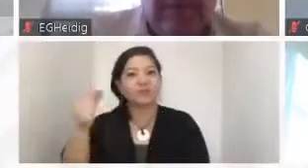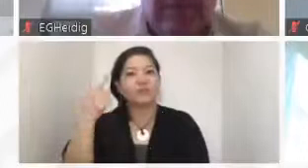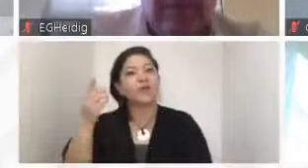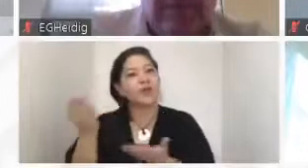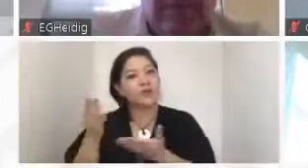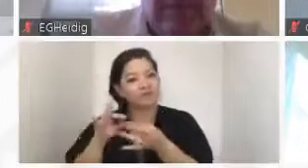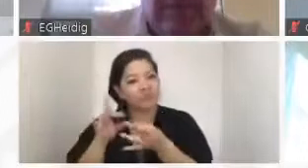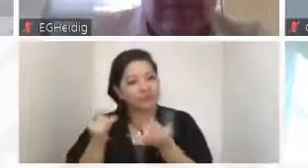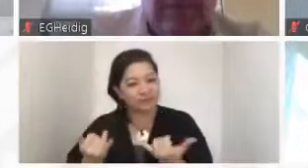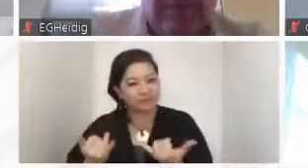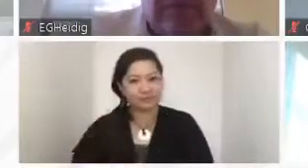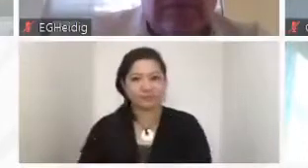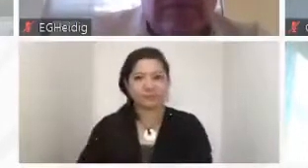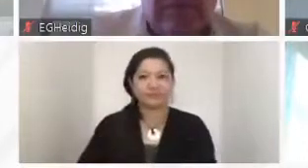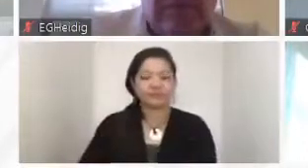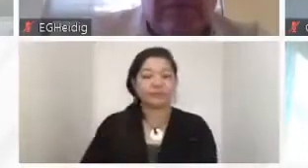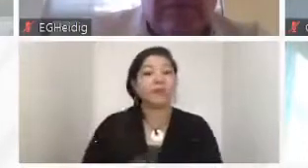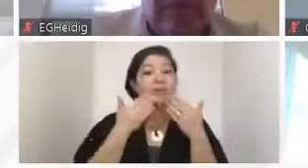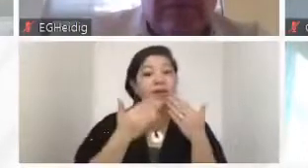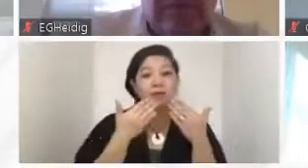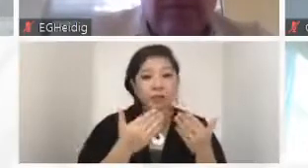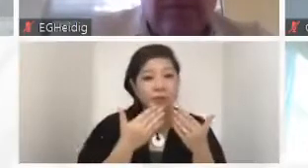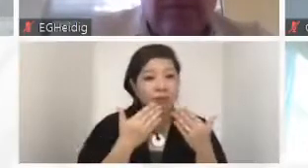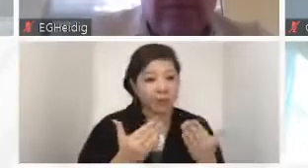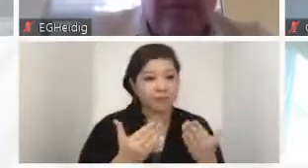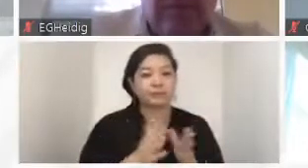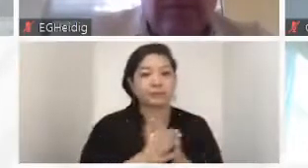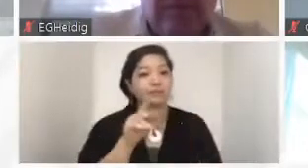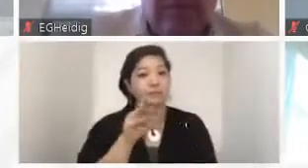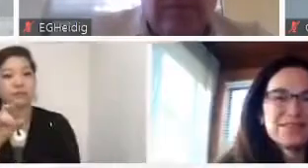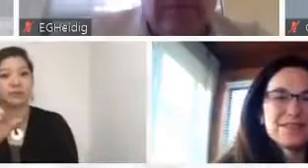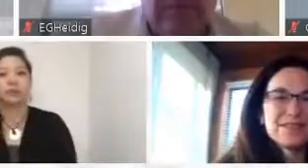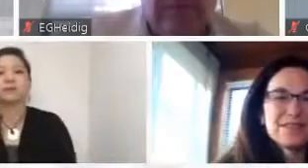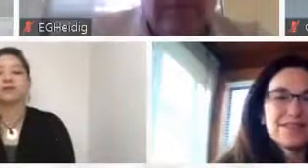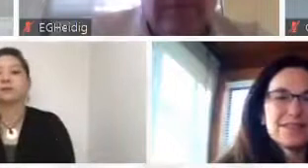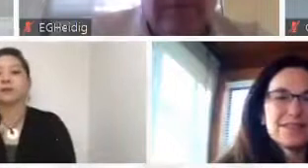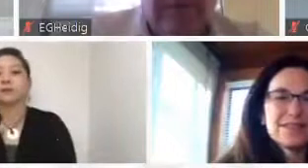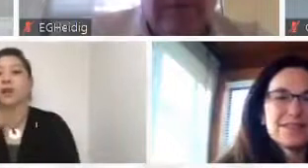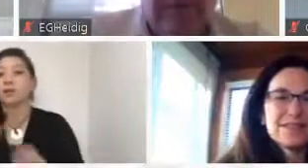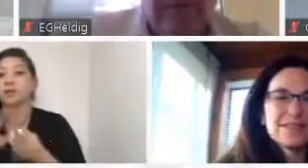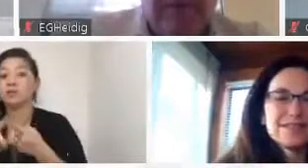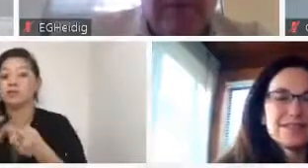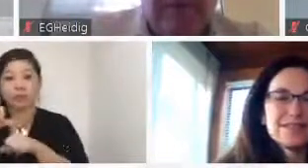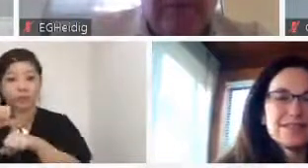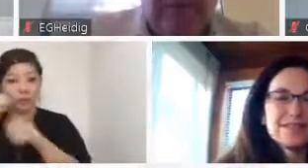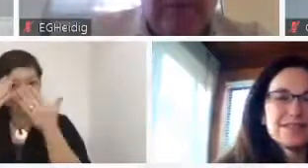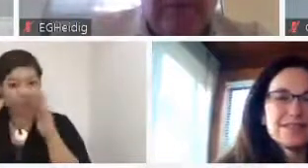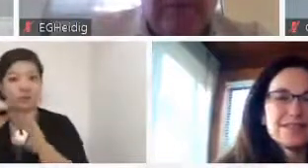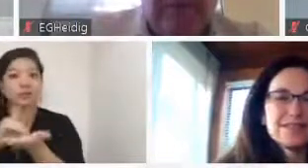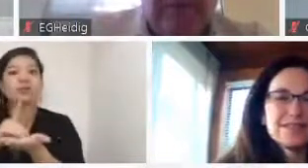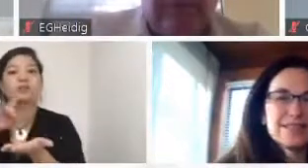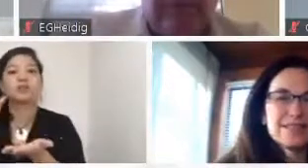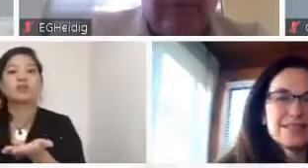remarks. Thank you very much, Crystal, and to the Surgeon General, Dr. Jerome